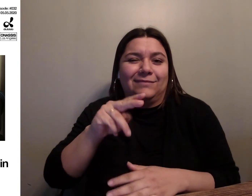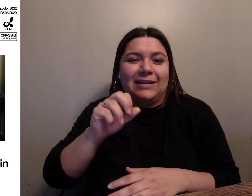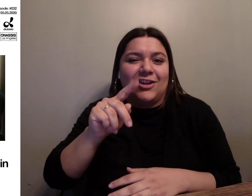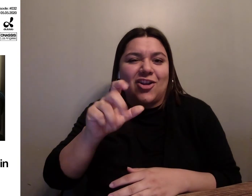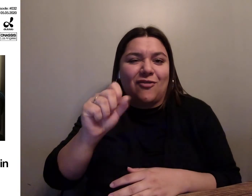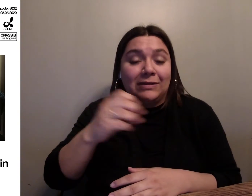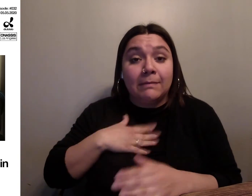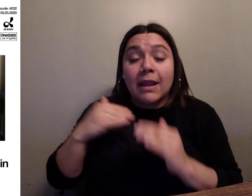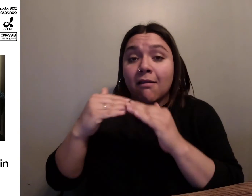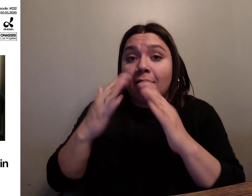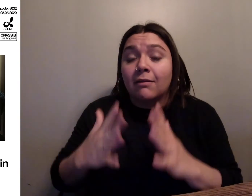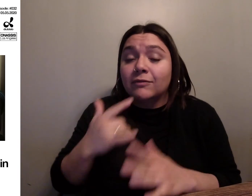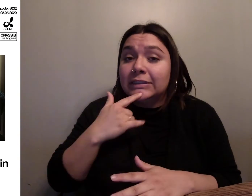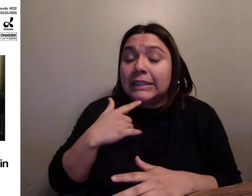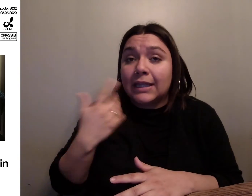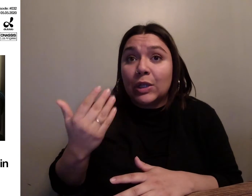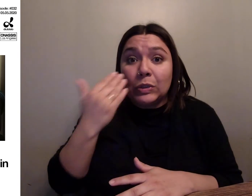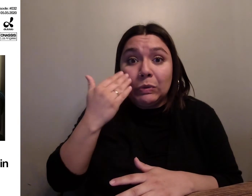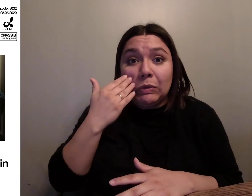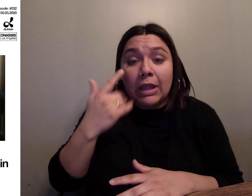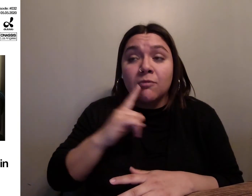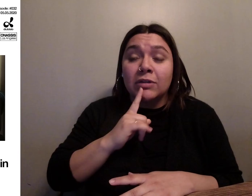and